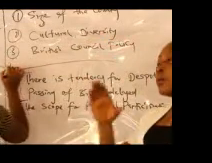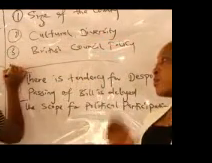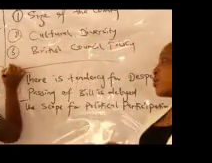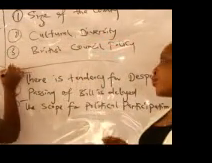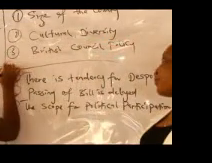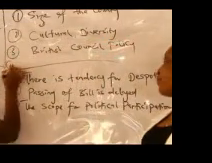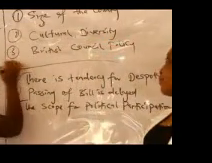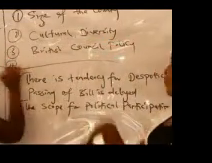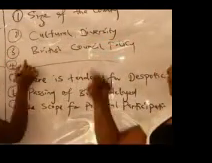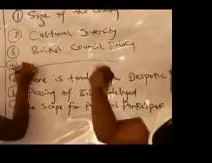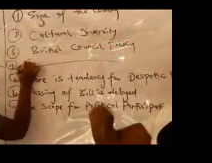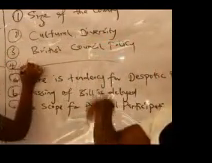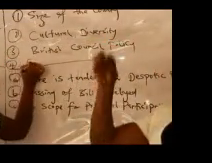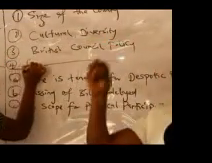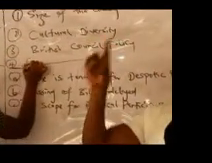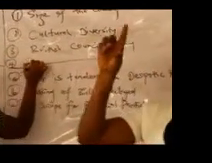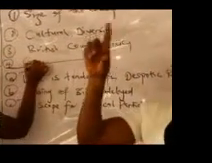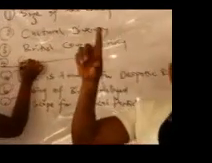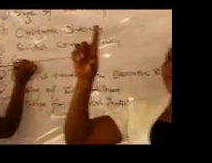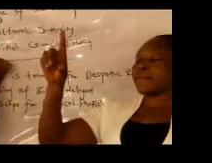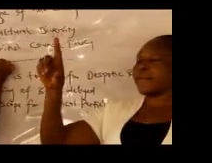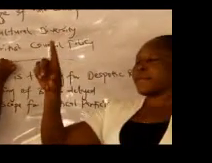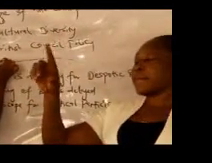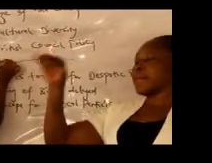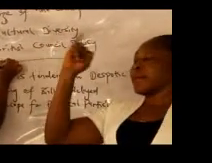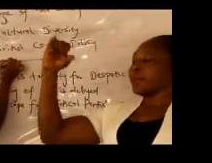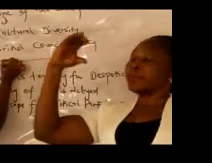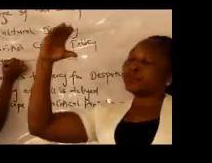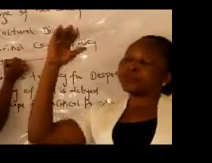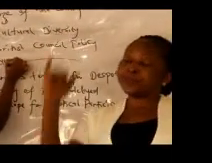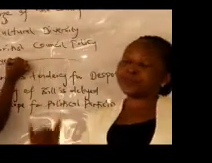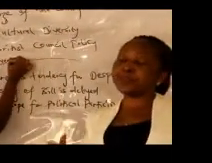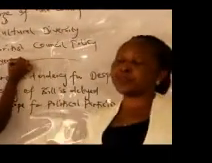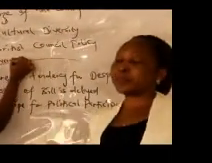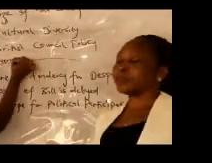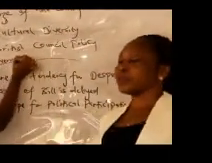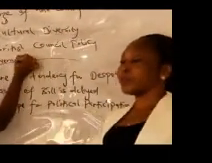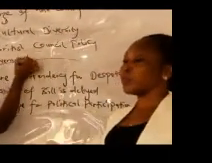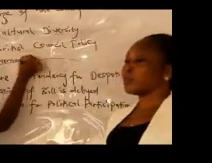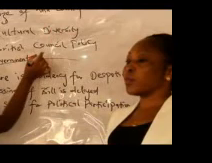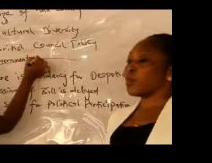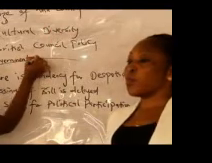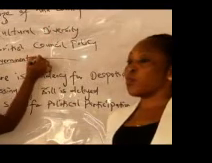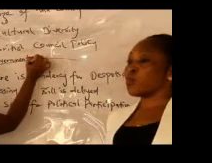And then 4, government at the grassroots.